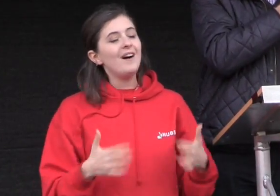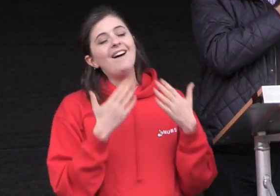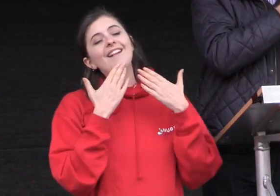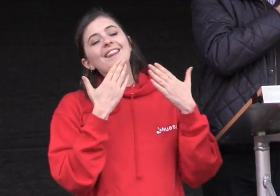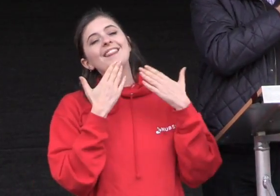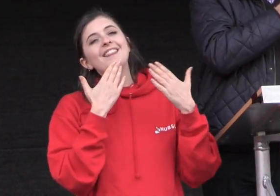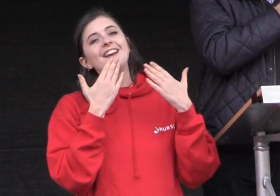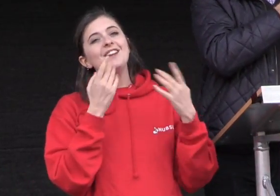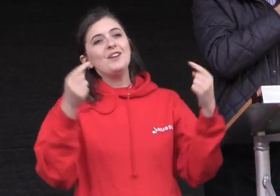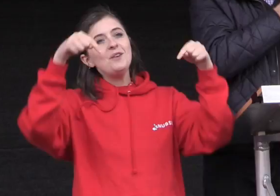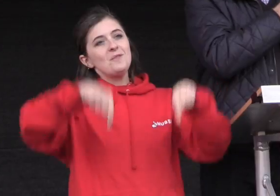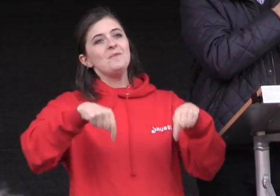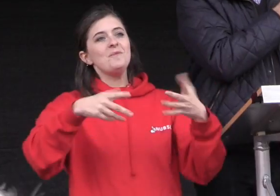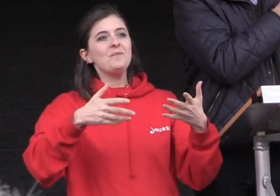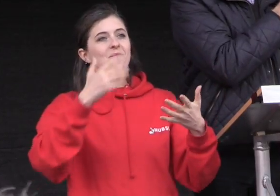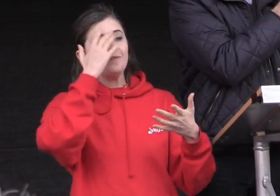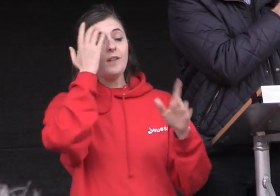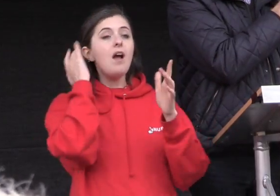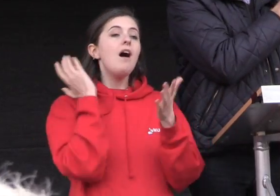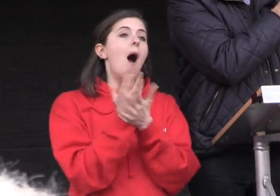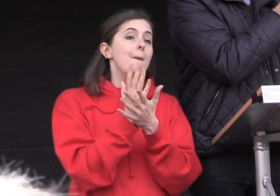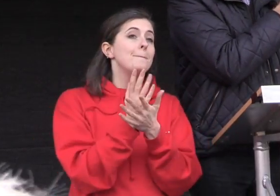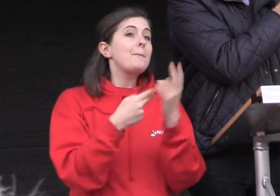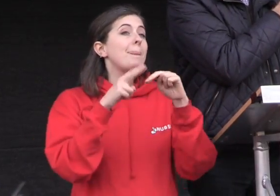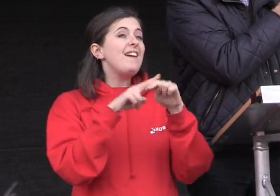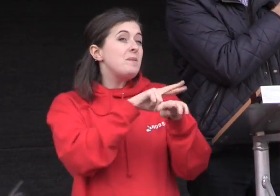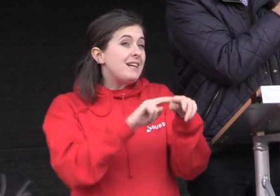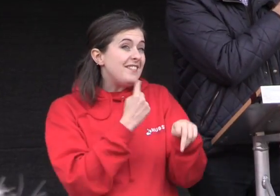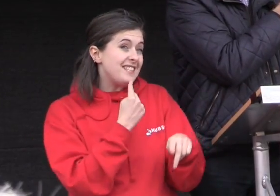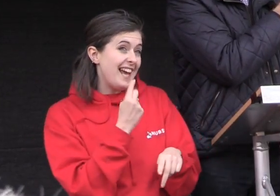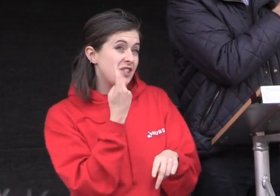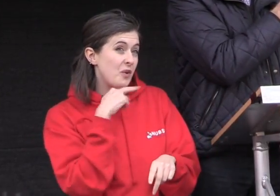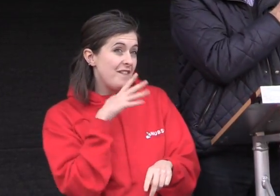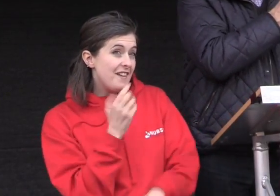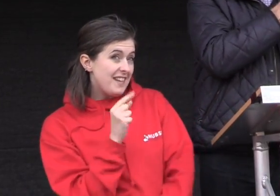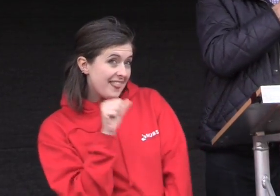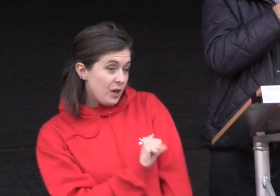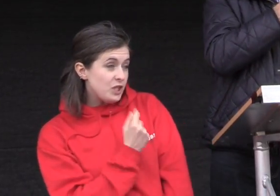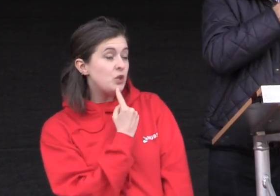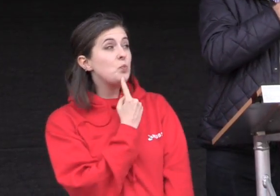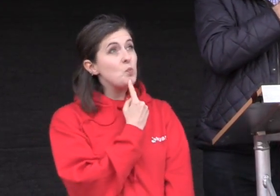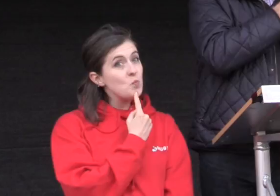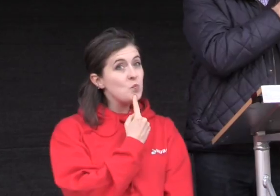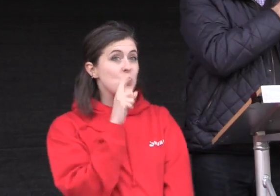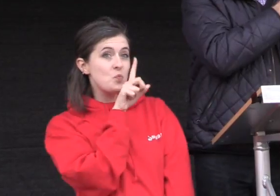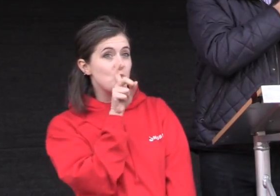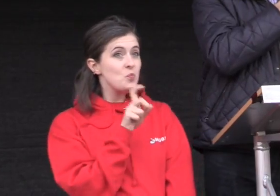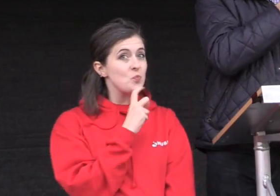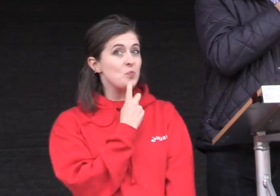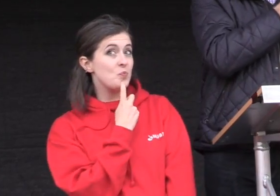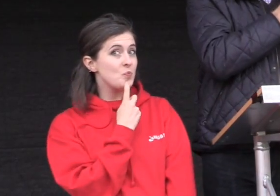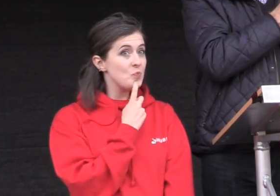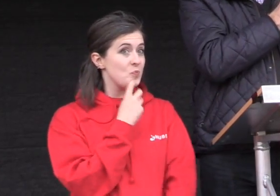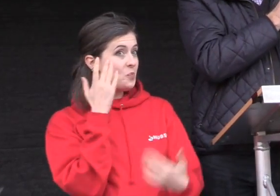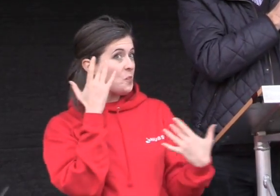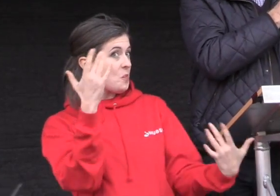Thank you for being here. Of course, if the police say 250,000, well, I'll leave it